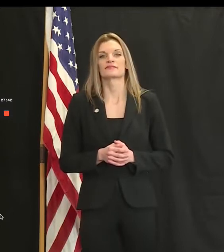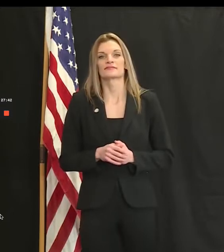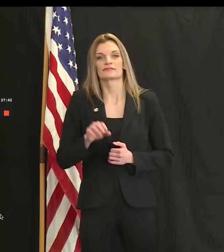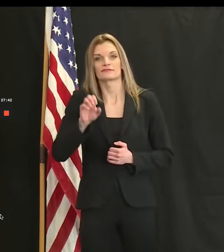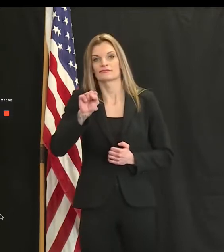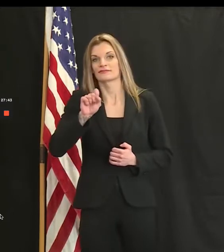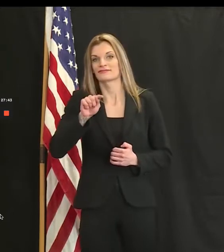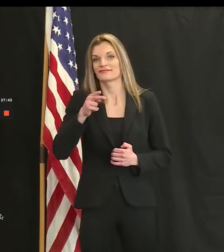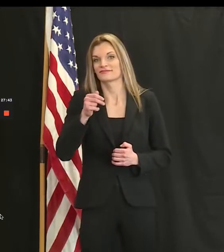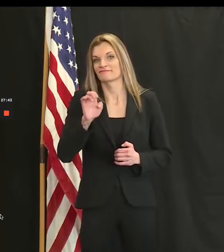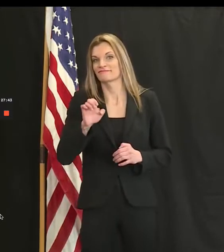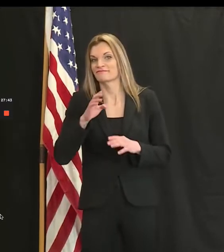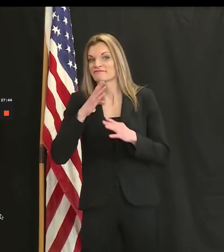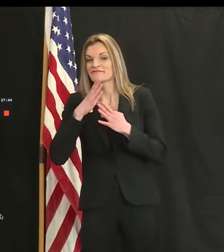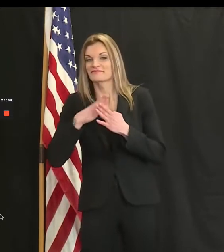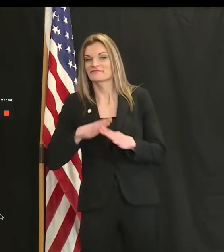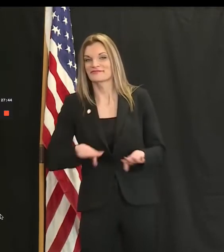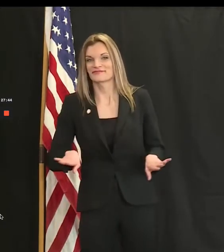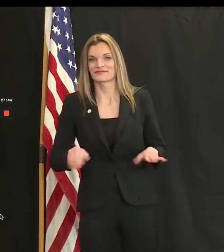Stephanie, are you there?